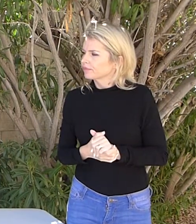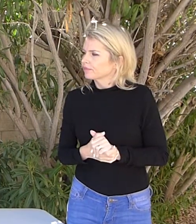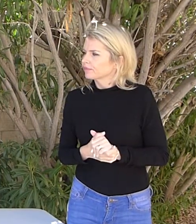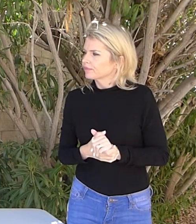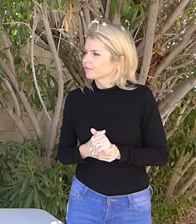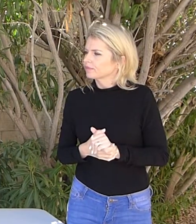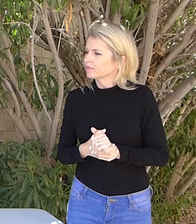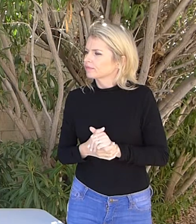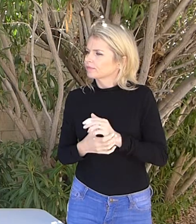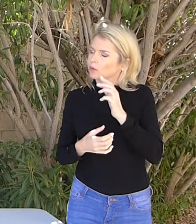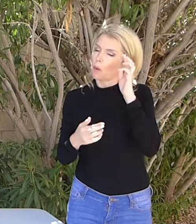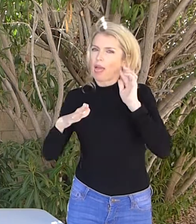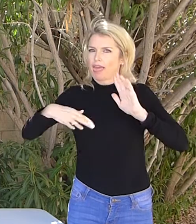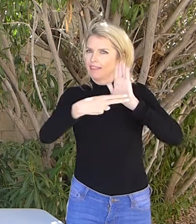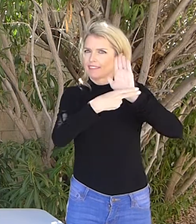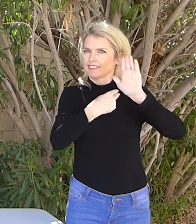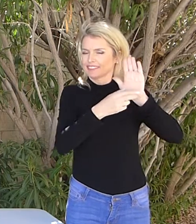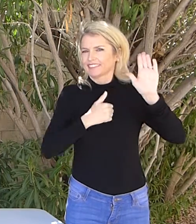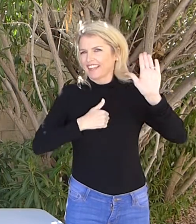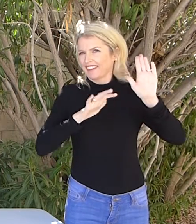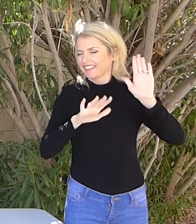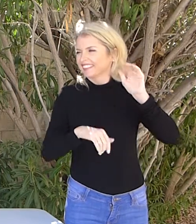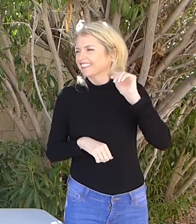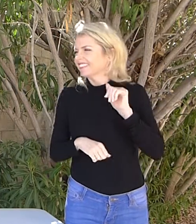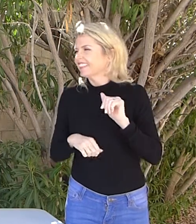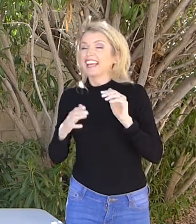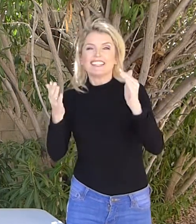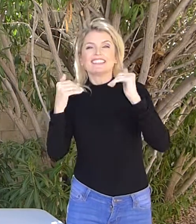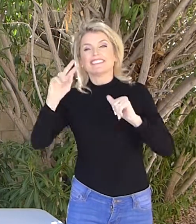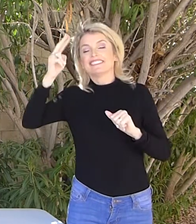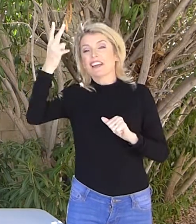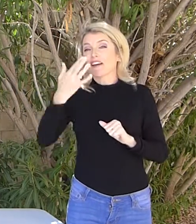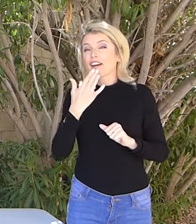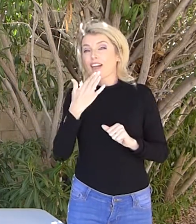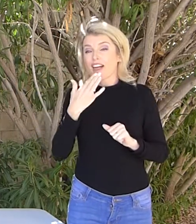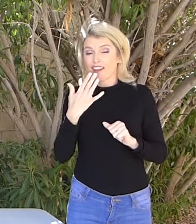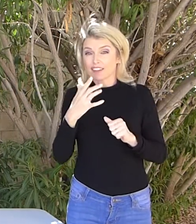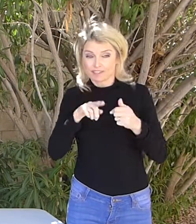And now, I'm going to come in with my second color.